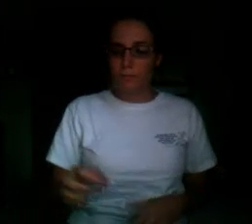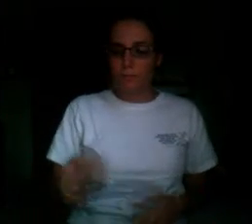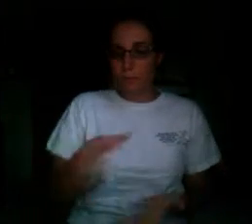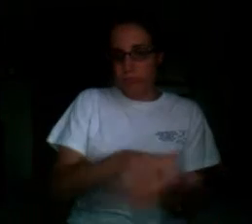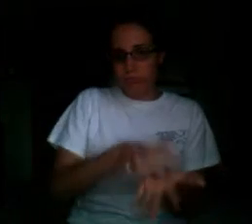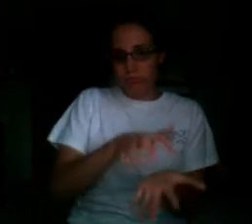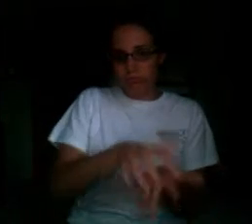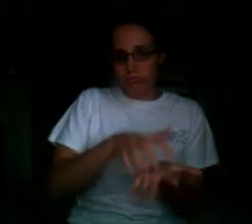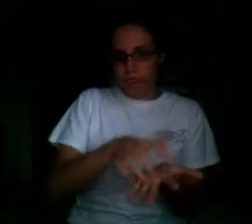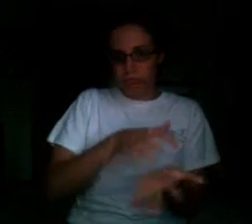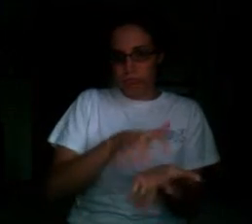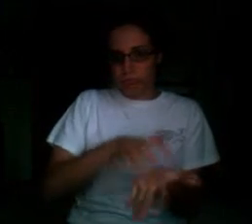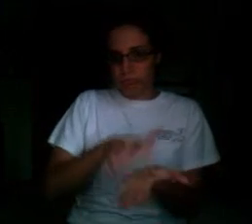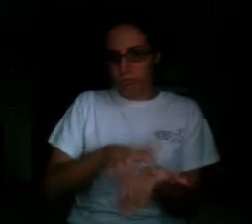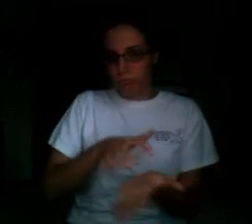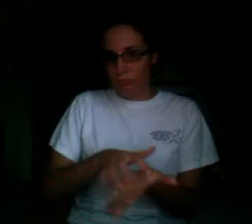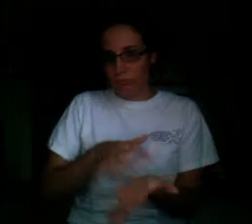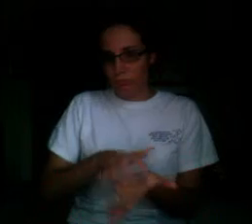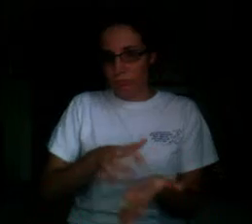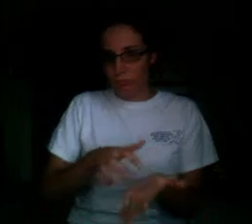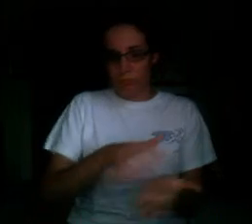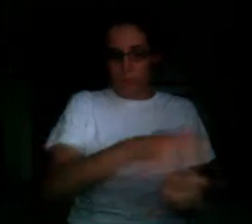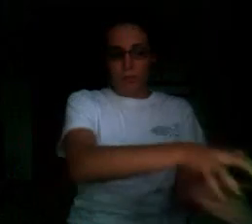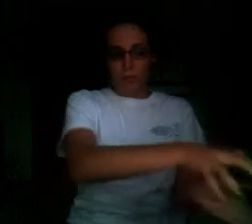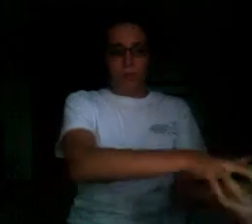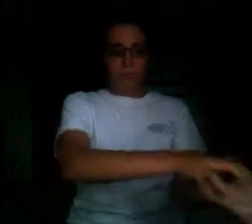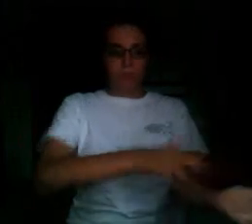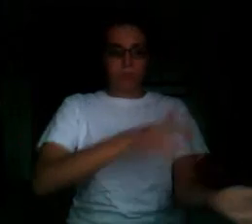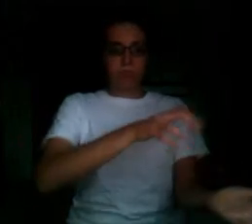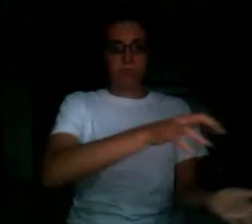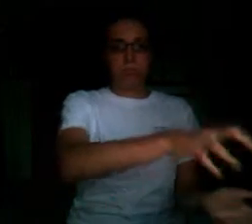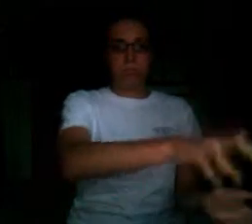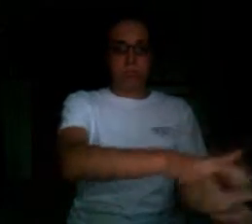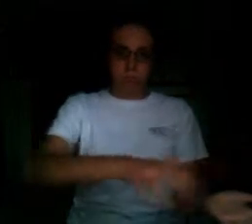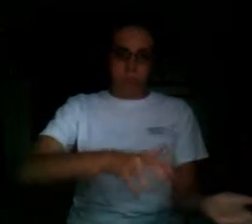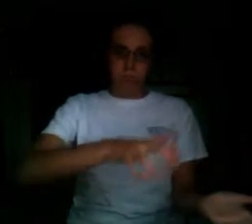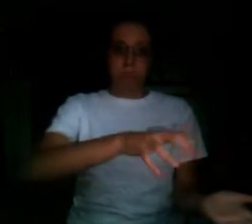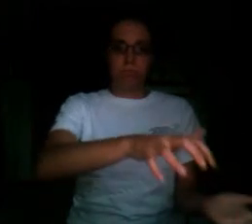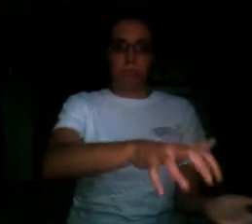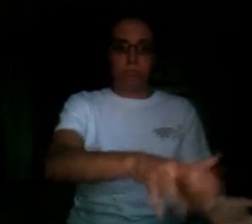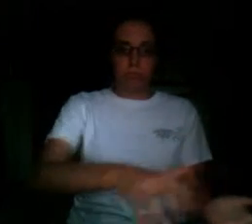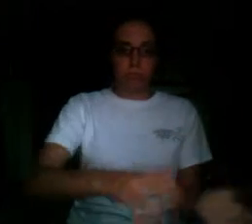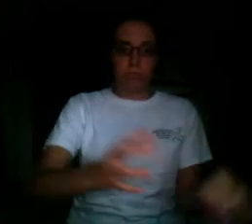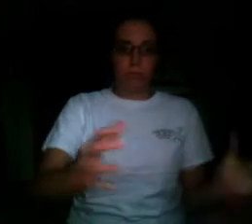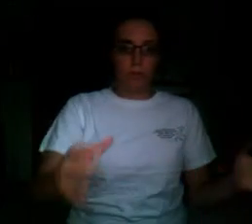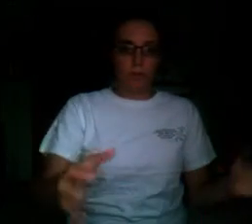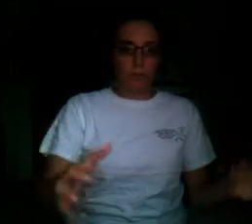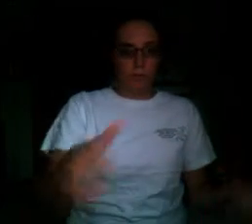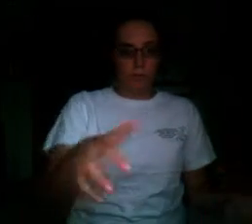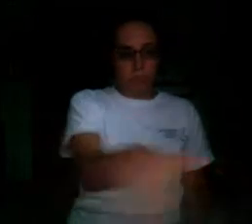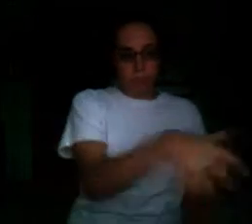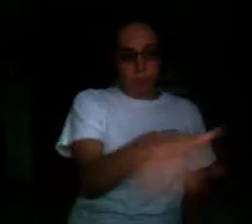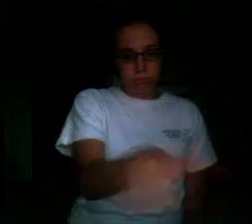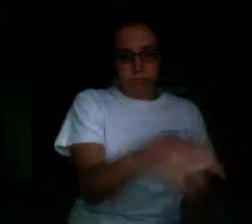day. He raked it into long windrows. Then he raked the windrows into big haycocks. And early